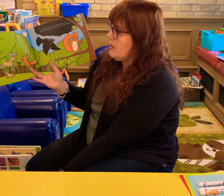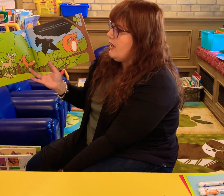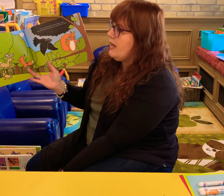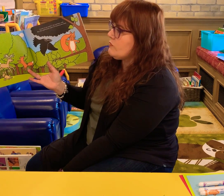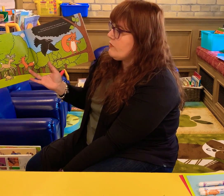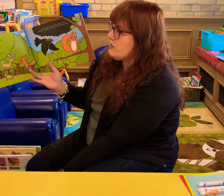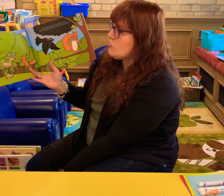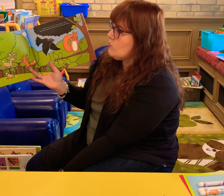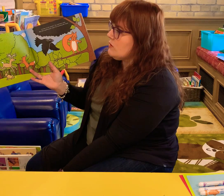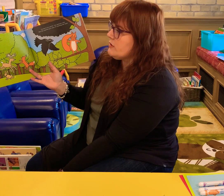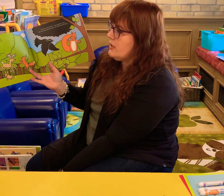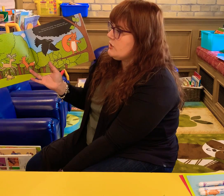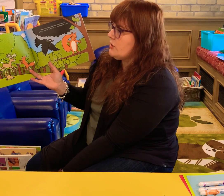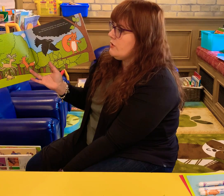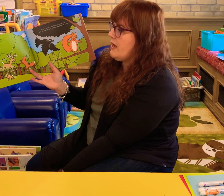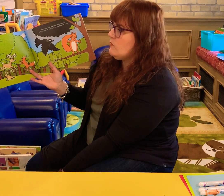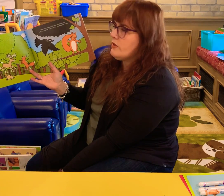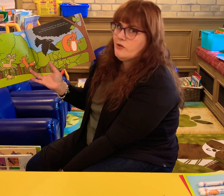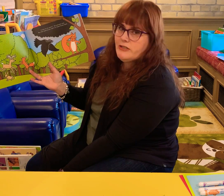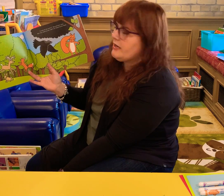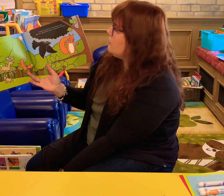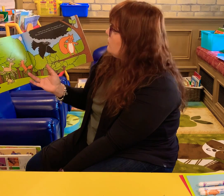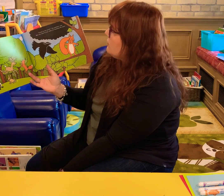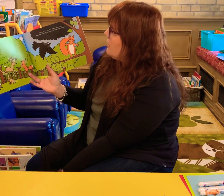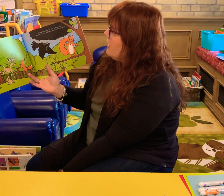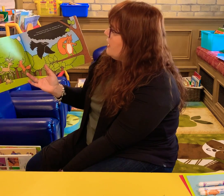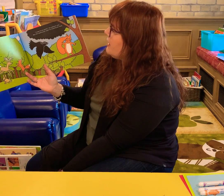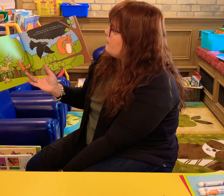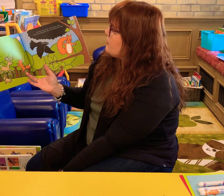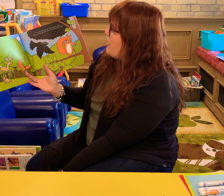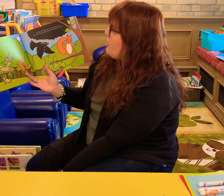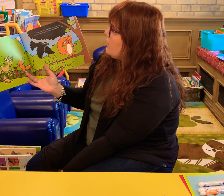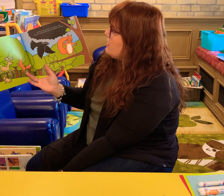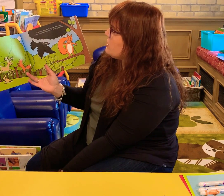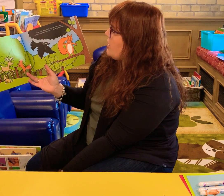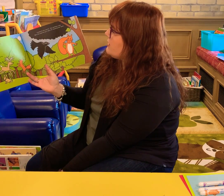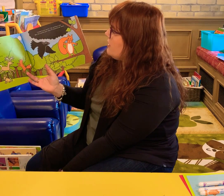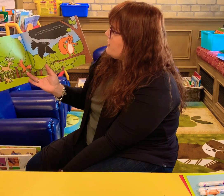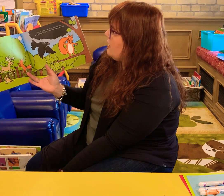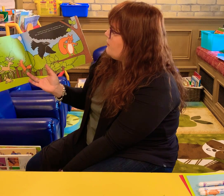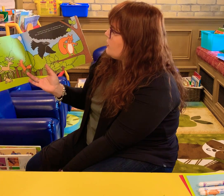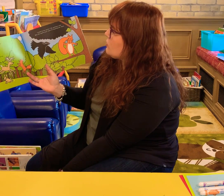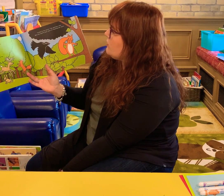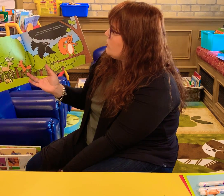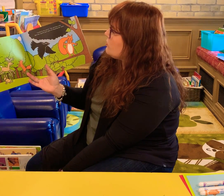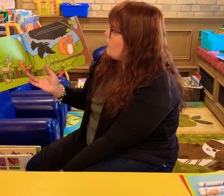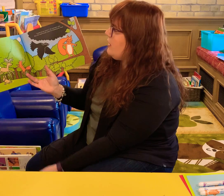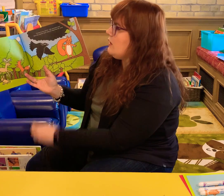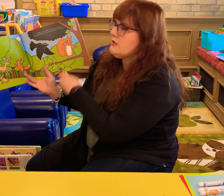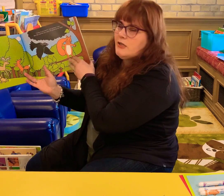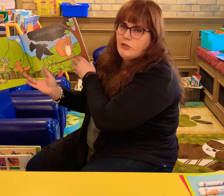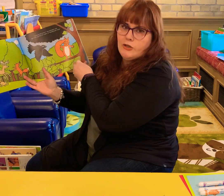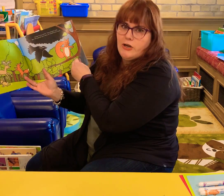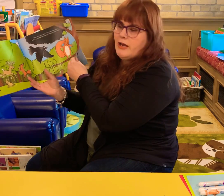and a red squirrel touching her head with her tail. Come to my party, the jackdaw said, but the squirrel just went on touching her head.